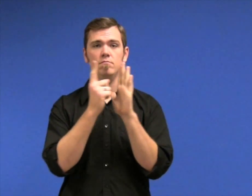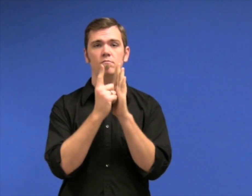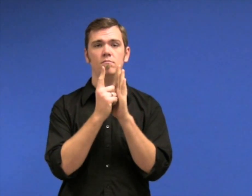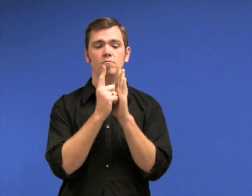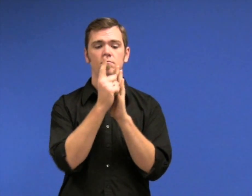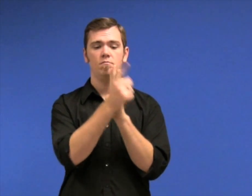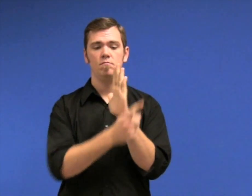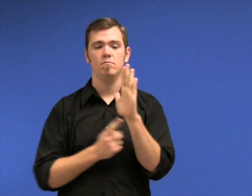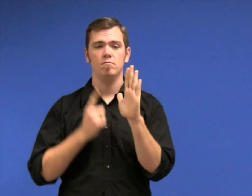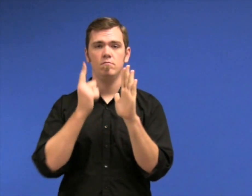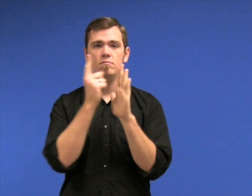There's hour